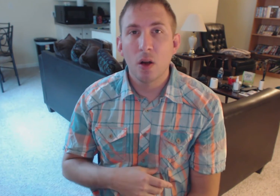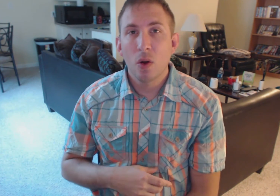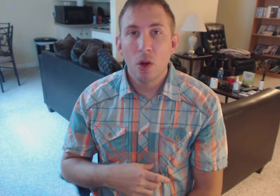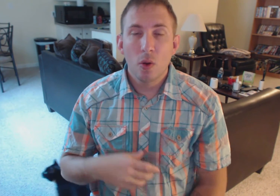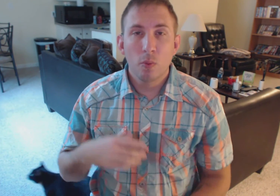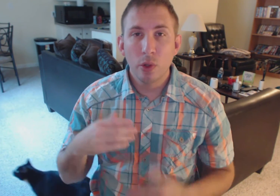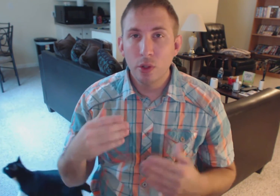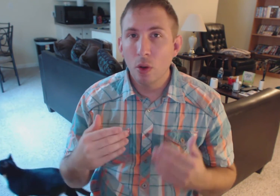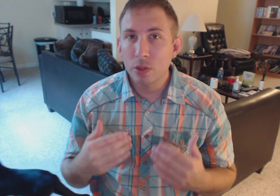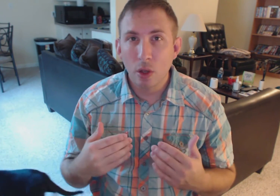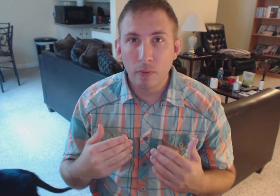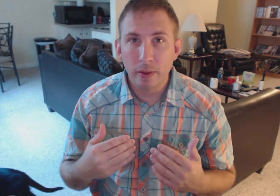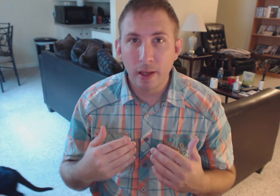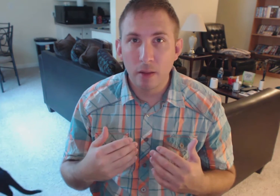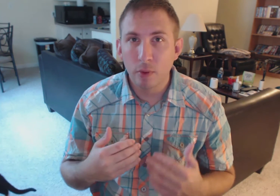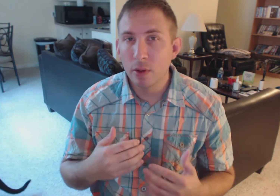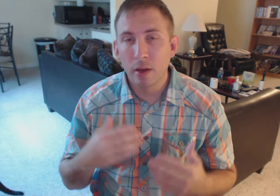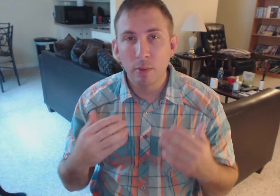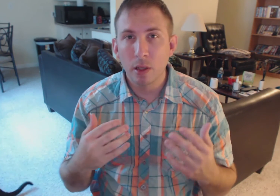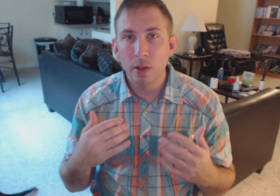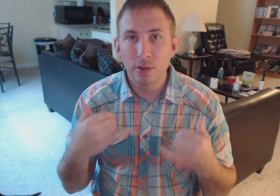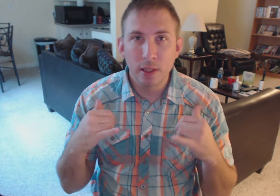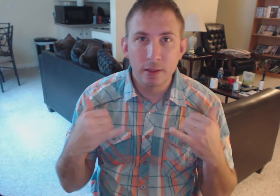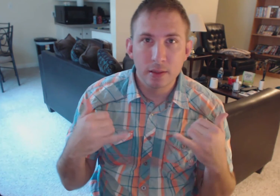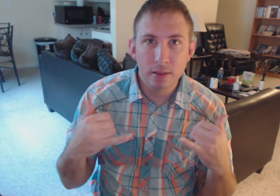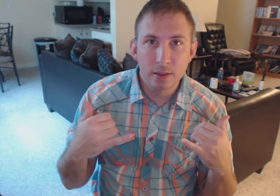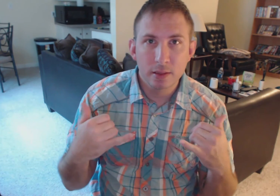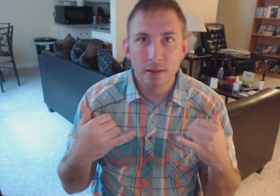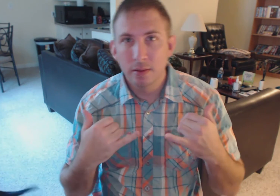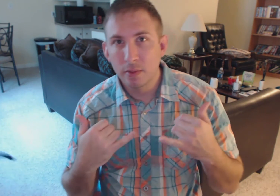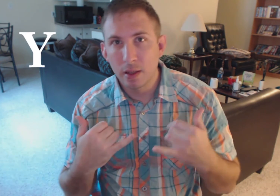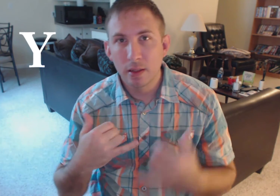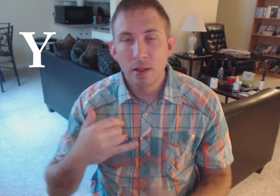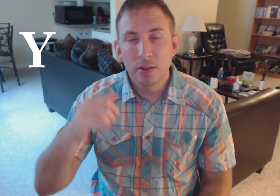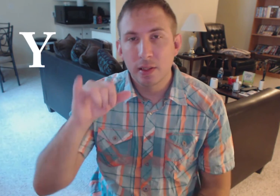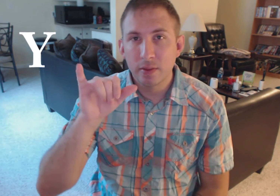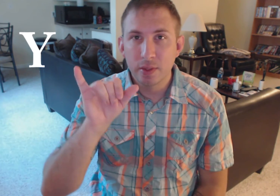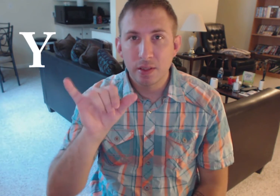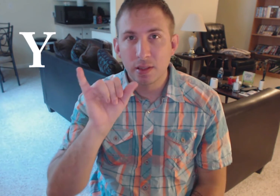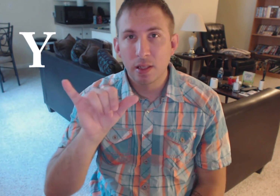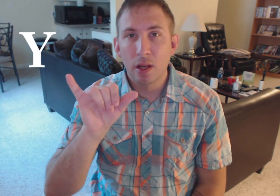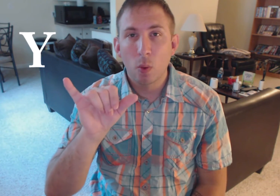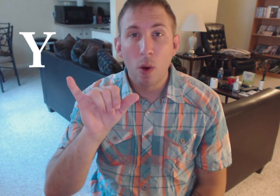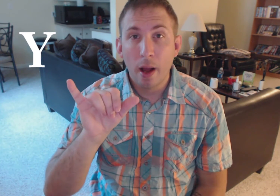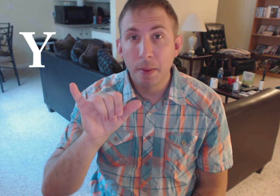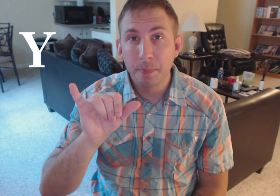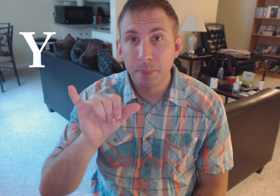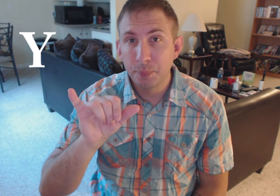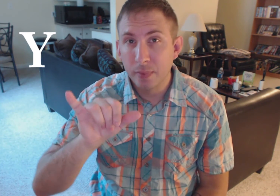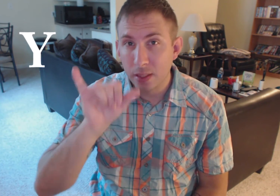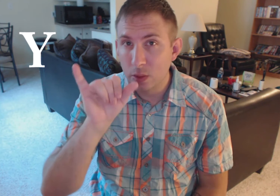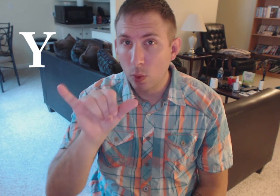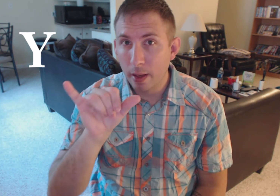Now, when you go surf in California, everybody knows like this, right? Now, this is the letter Y. It's Y.